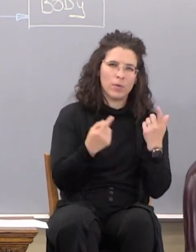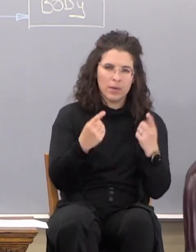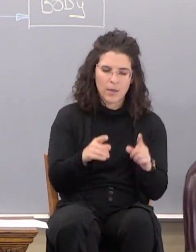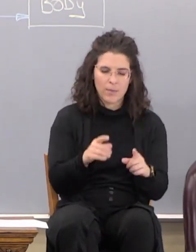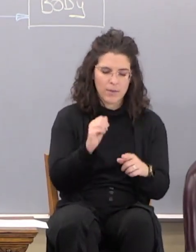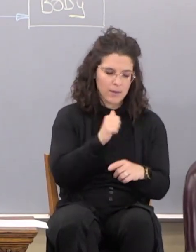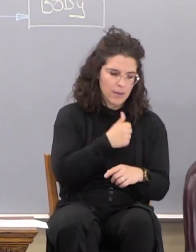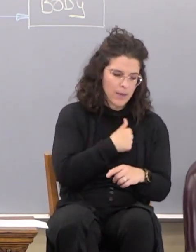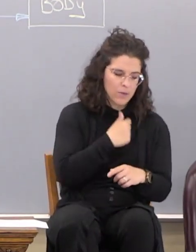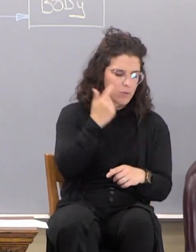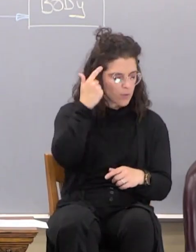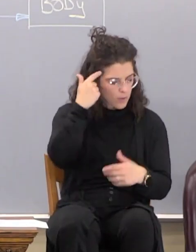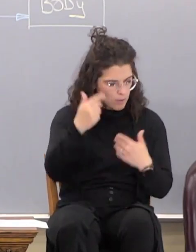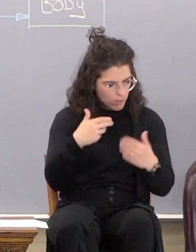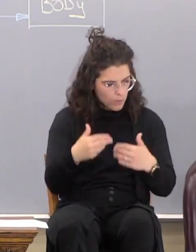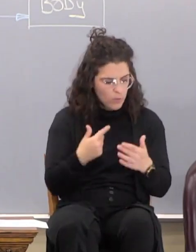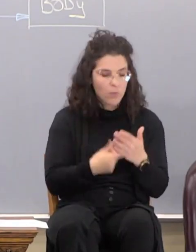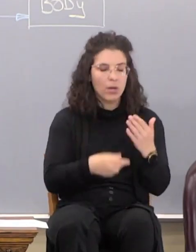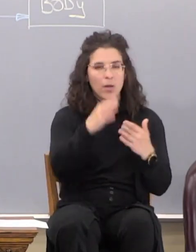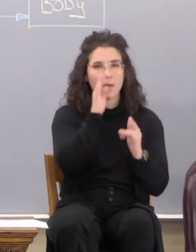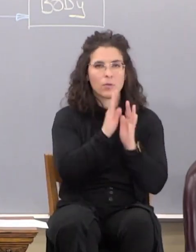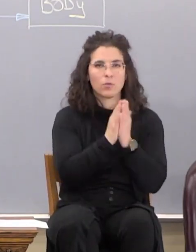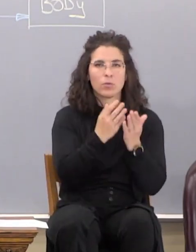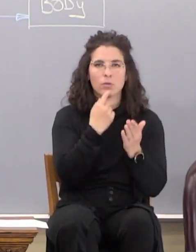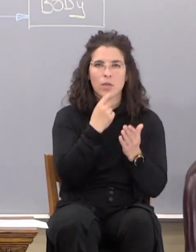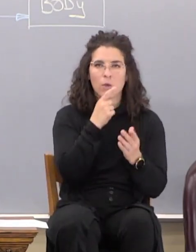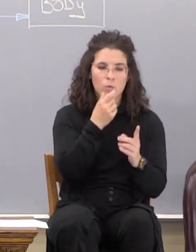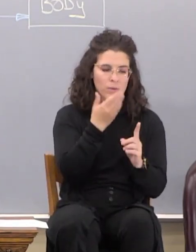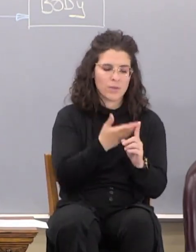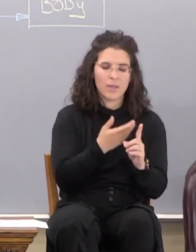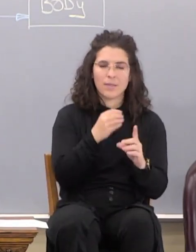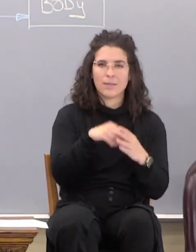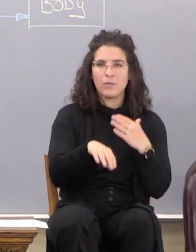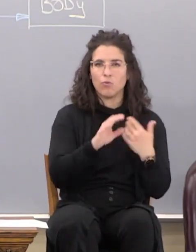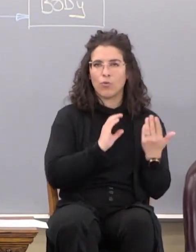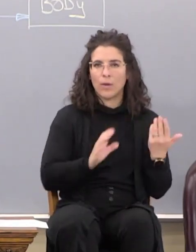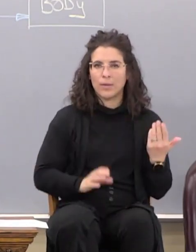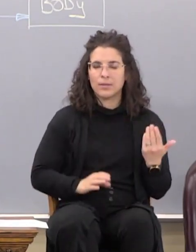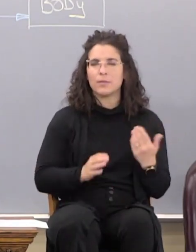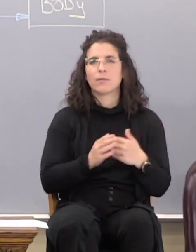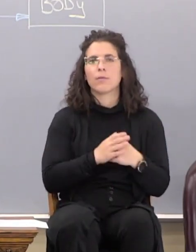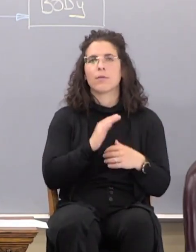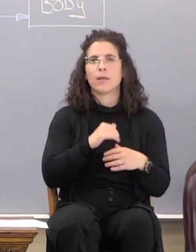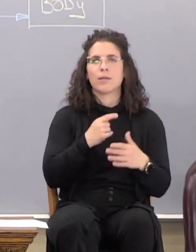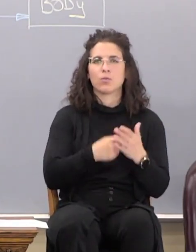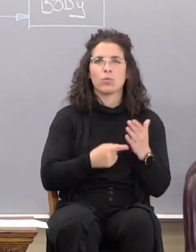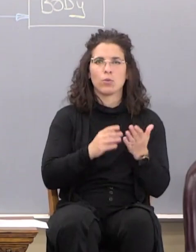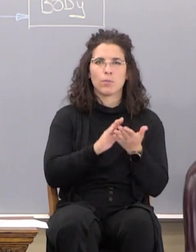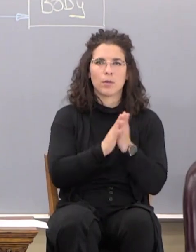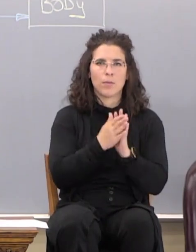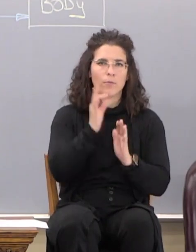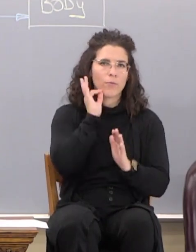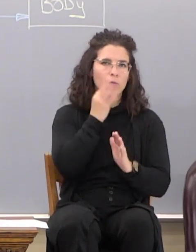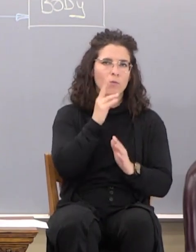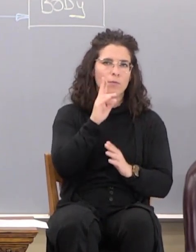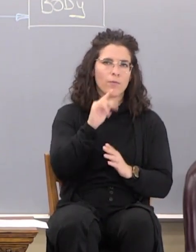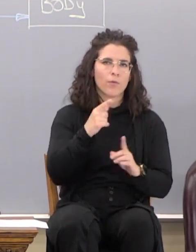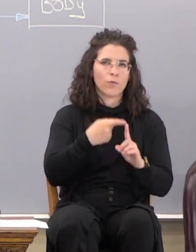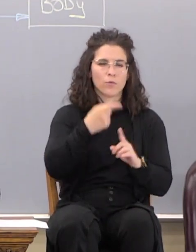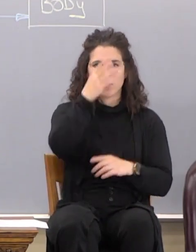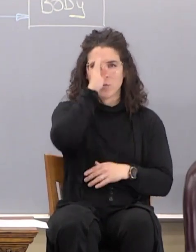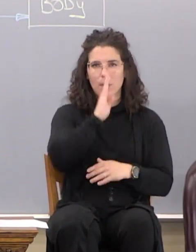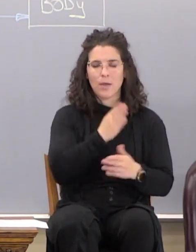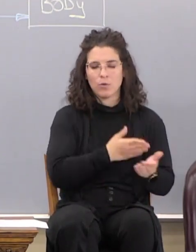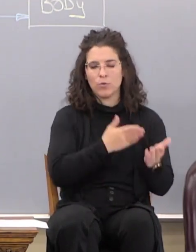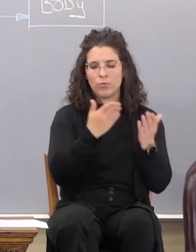attitude, thinking process of what God's Word says, who God's Word says you are in Christ. That's where you become fruitful unto God. That's how you bring